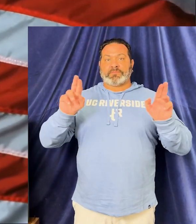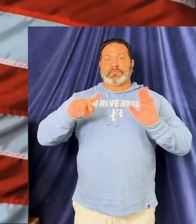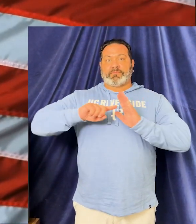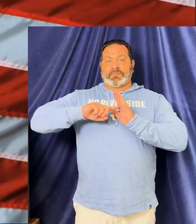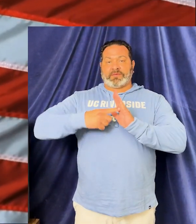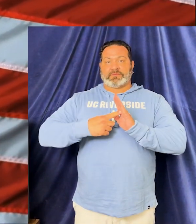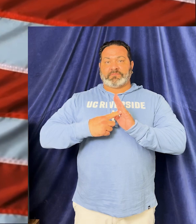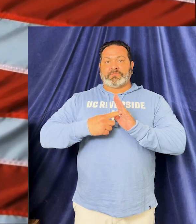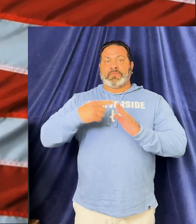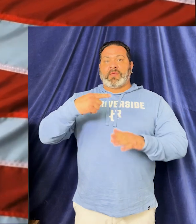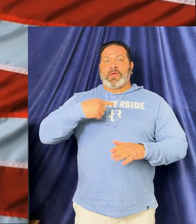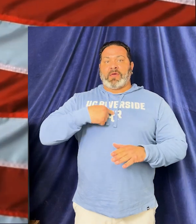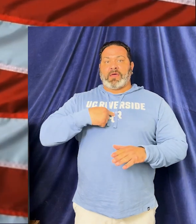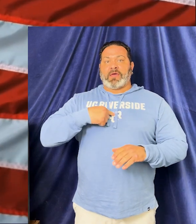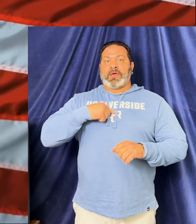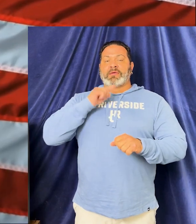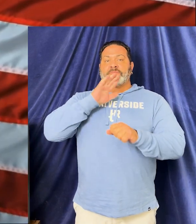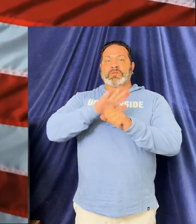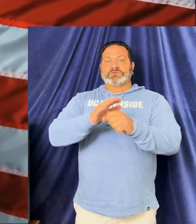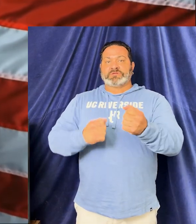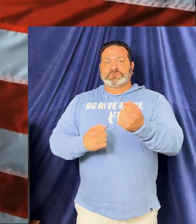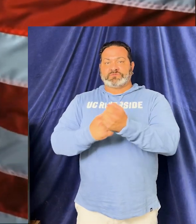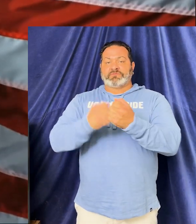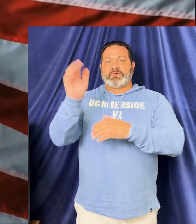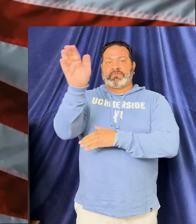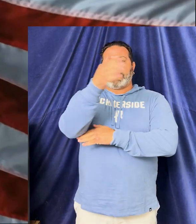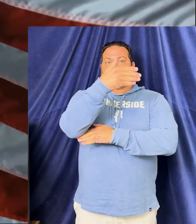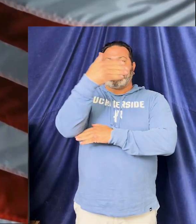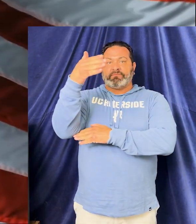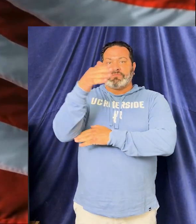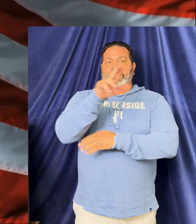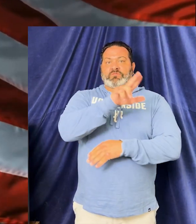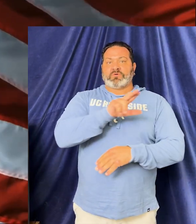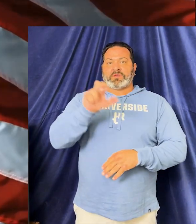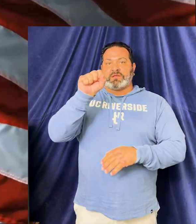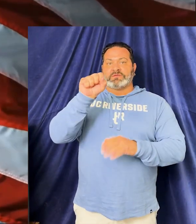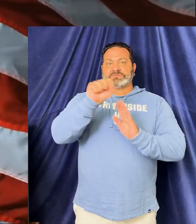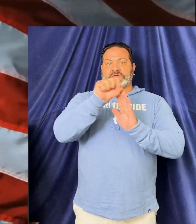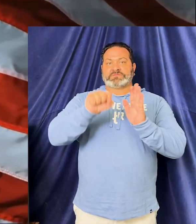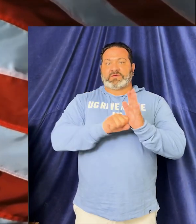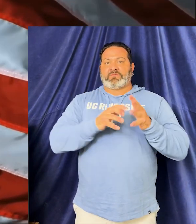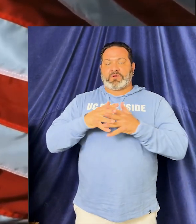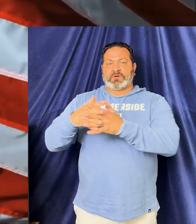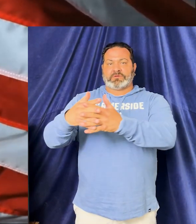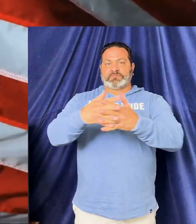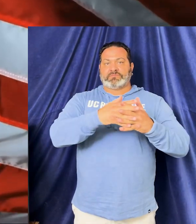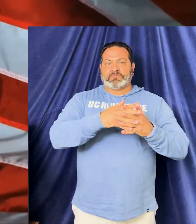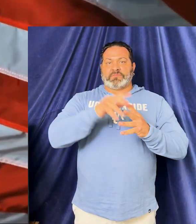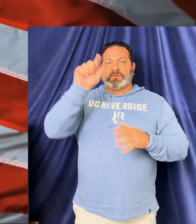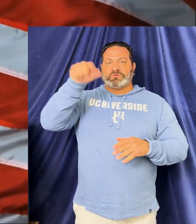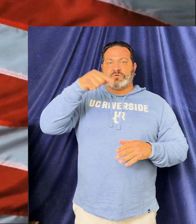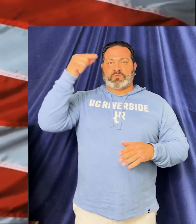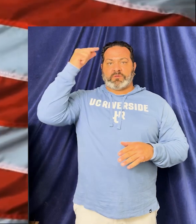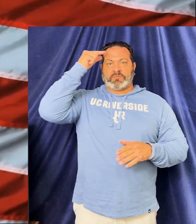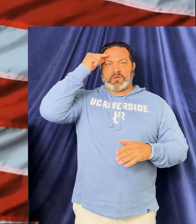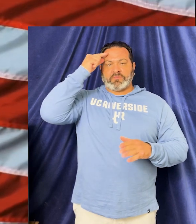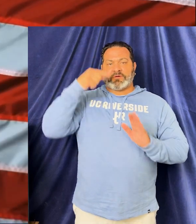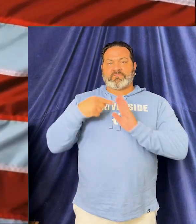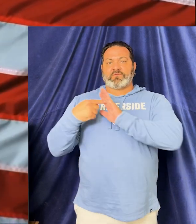Ready? Begin. I pledge allegiance to the flag of the United States of America and to the